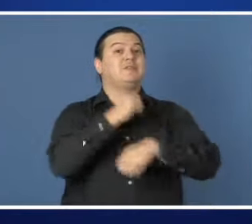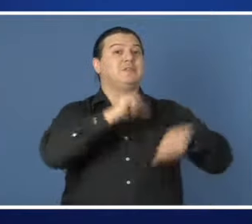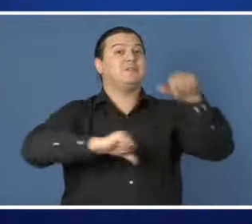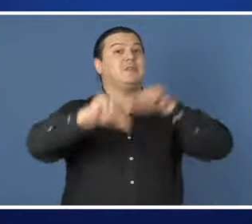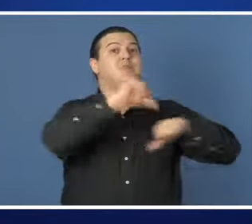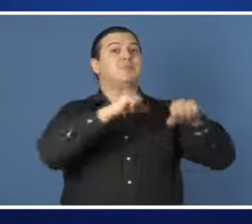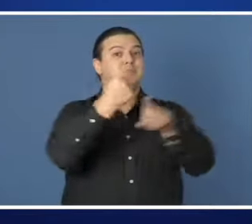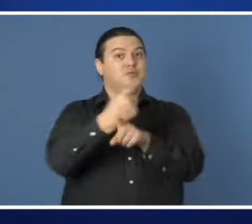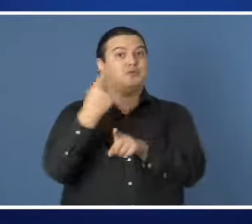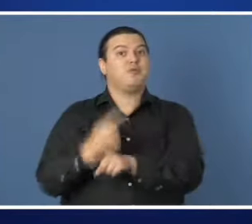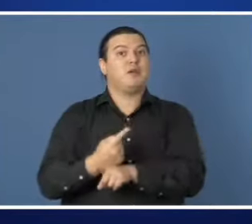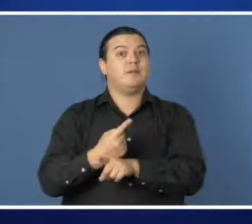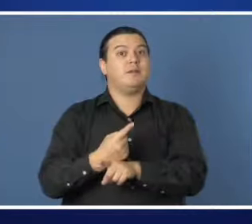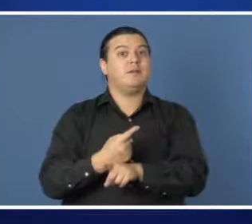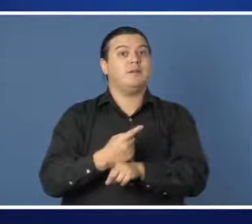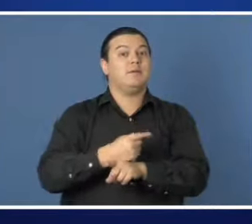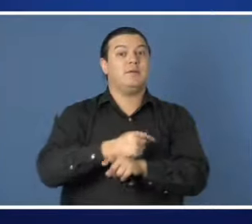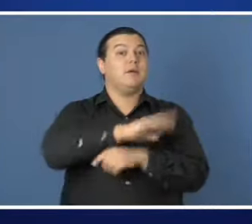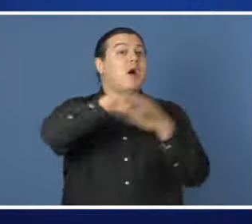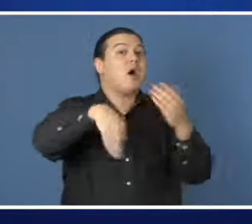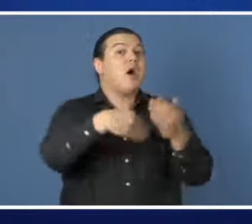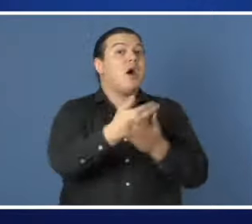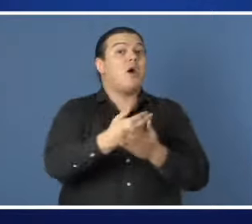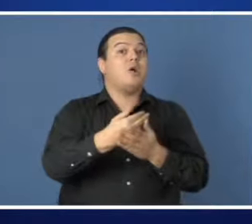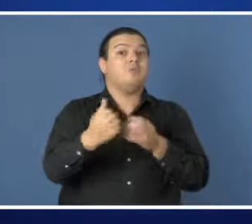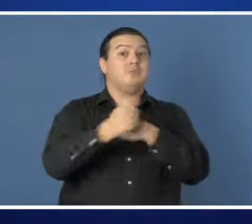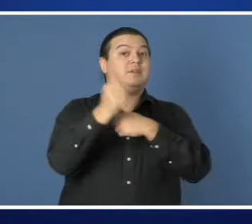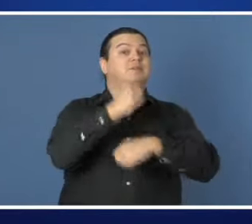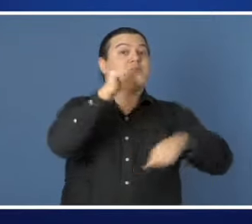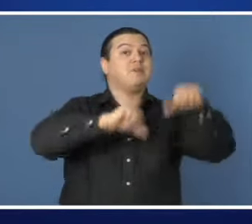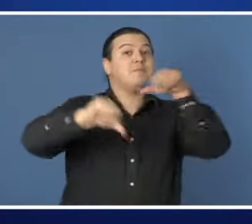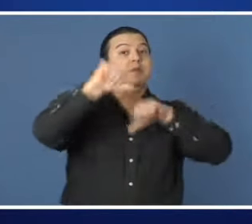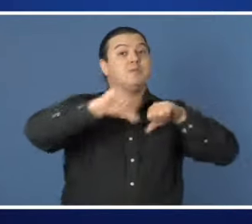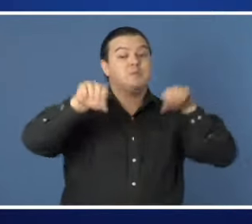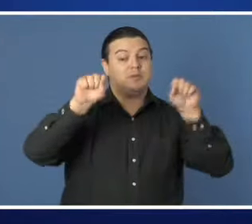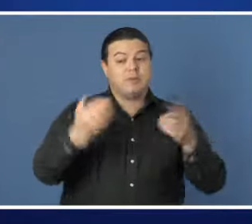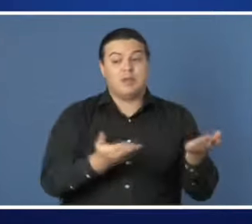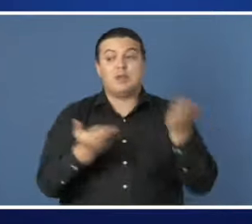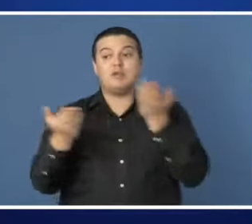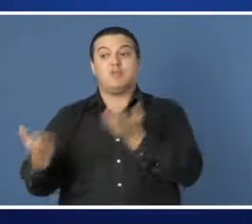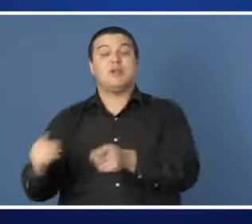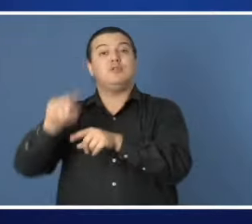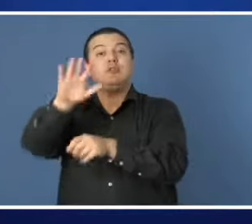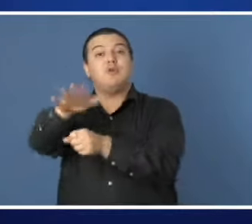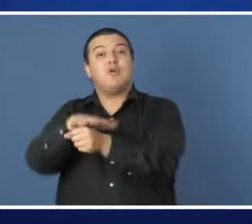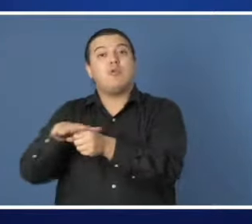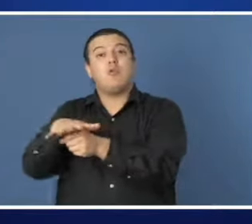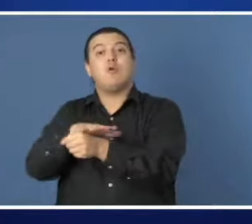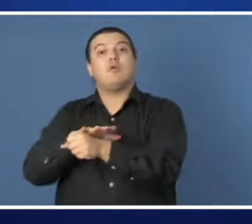Take household hazardous waste to a local collection program.